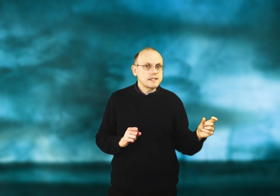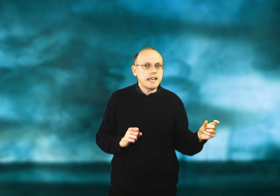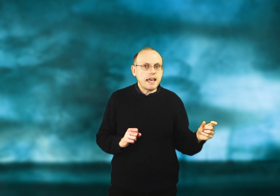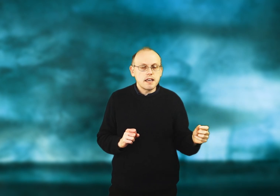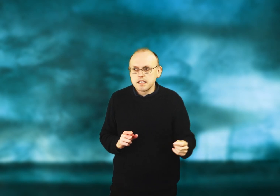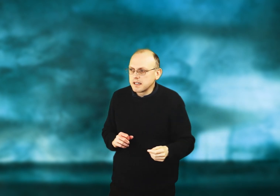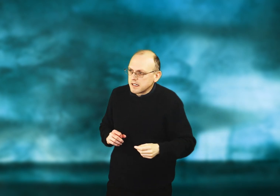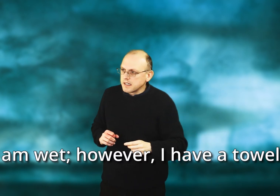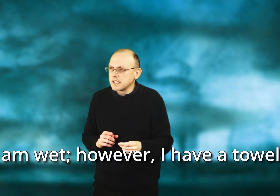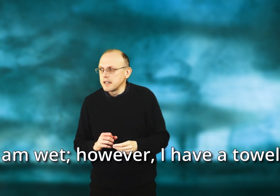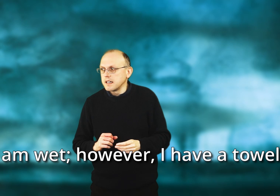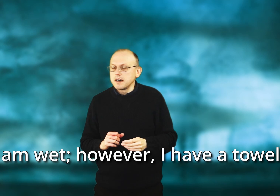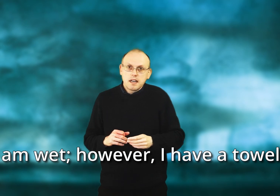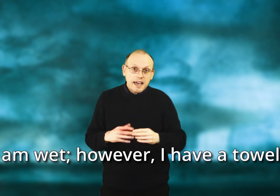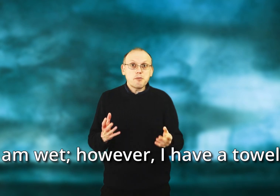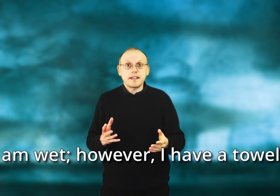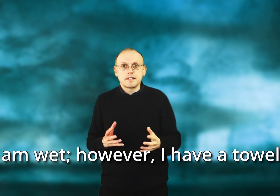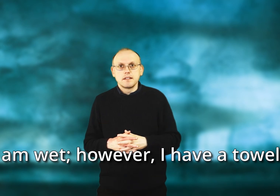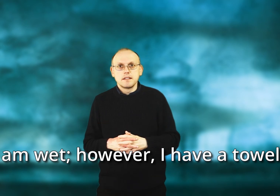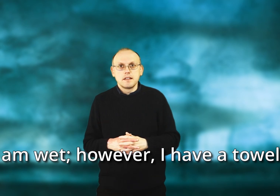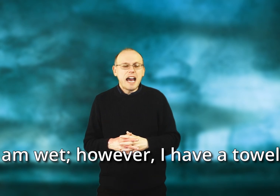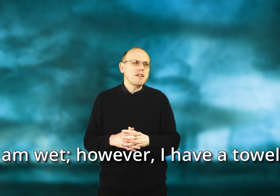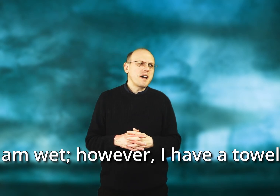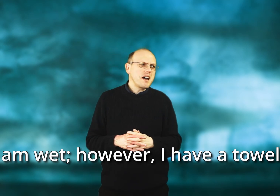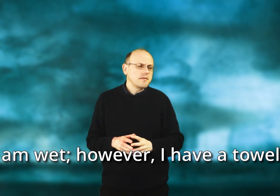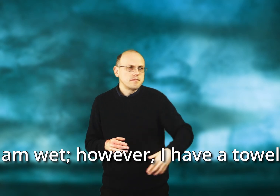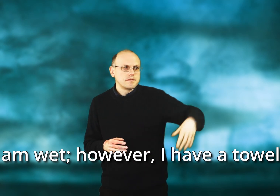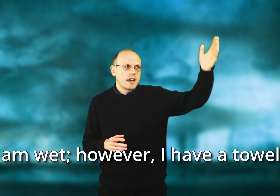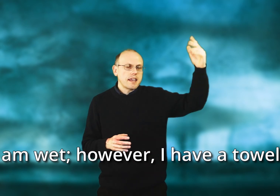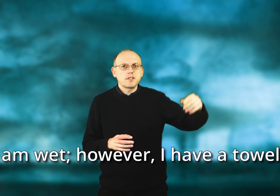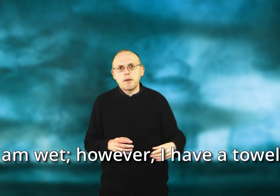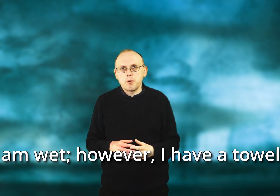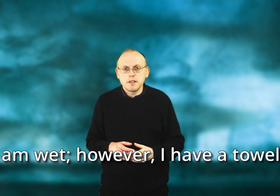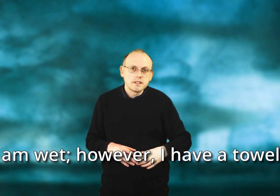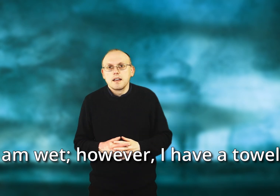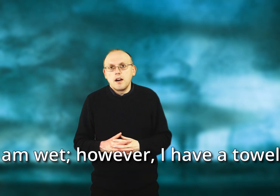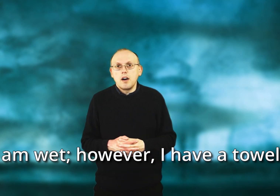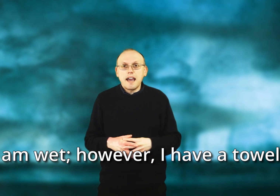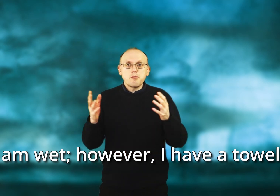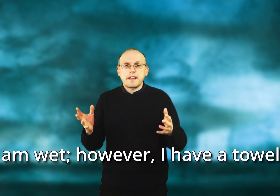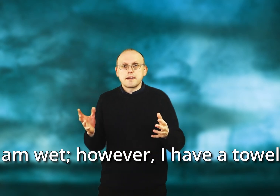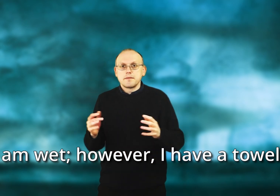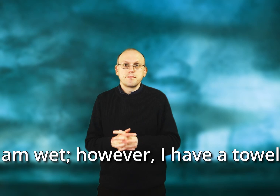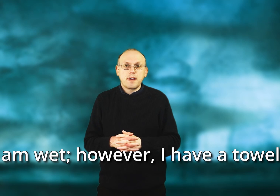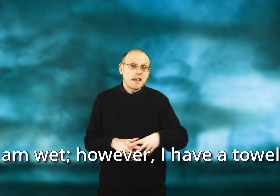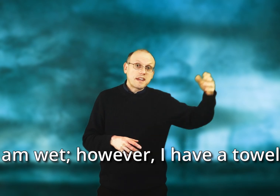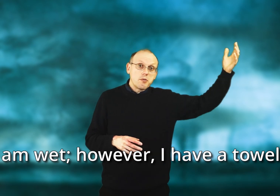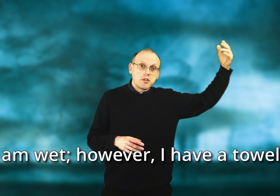say, I am wet. However, I have a towel. Or I am wet. I have a towel,